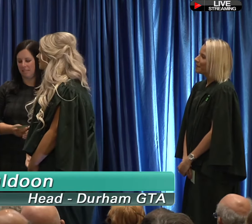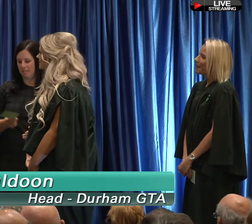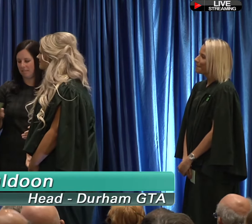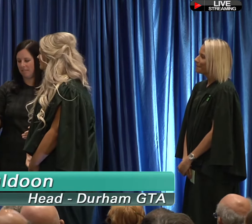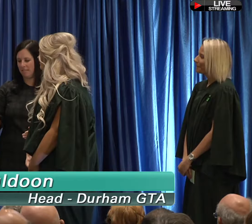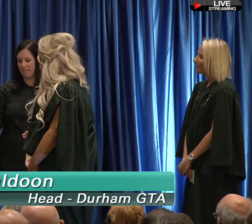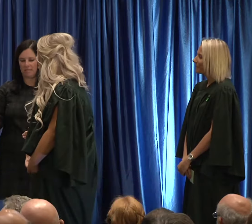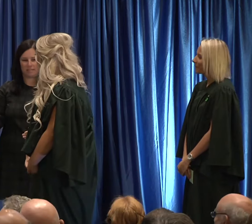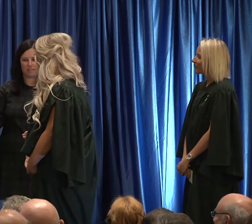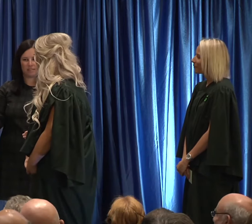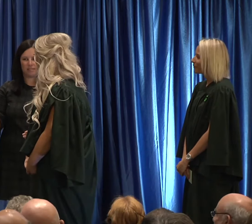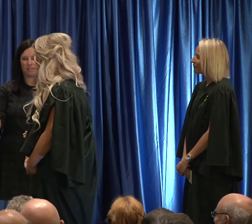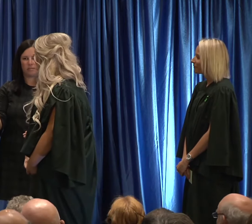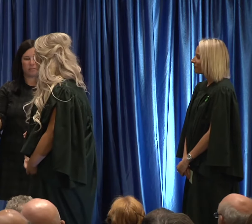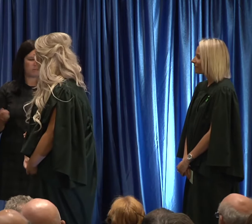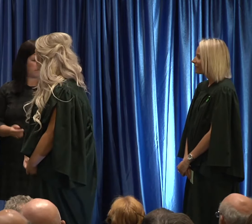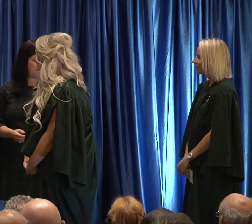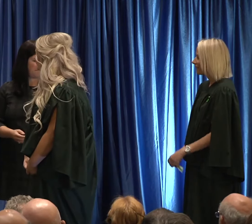hands.